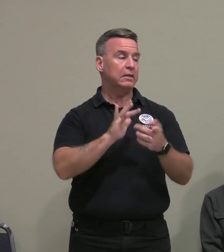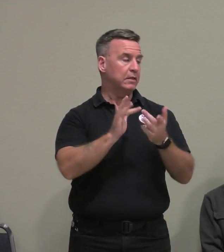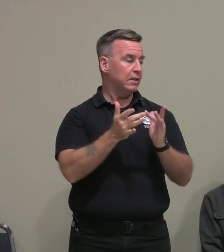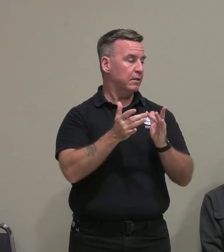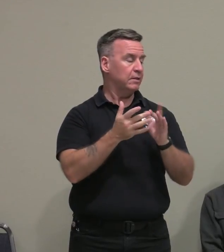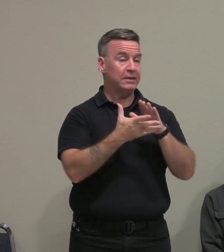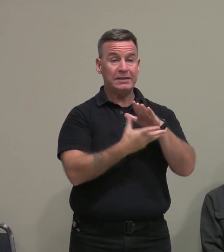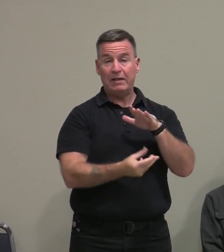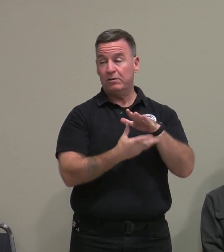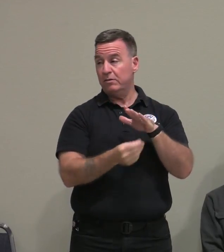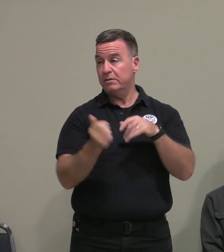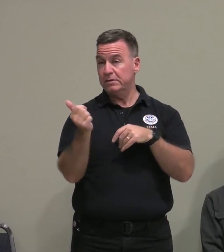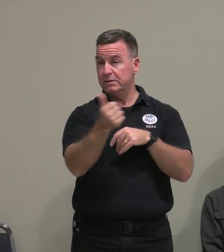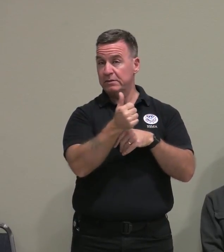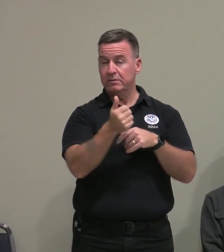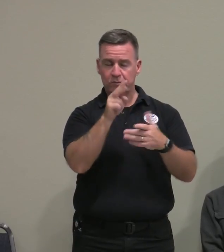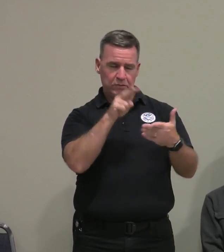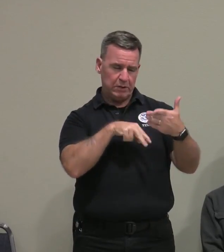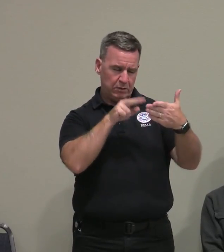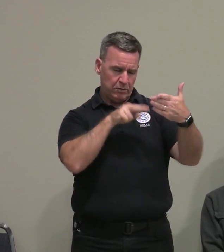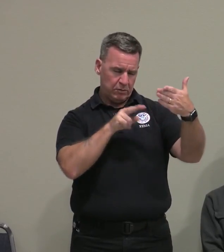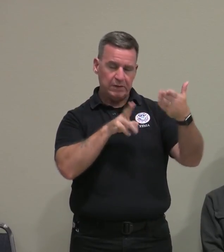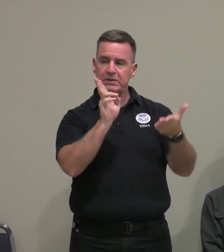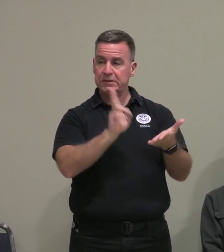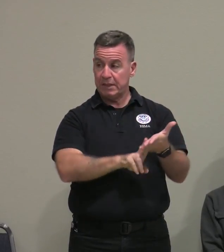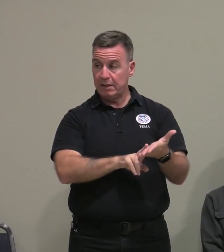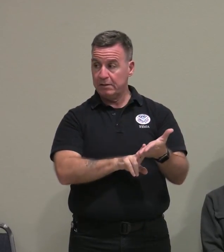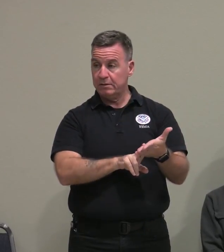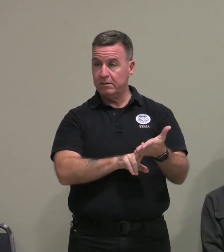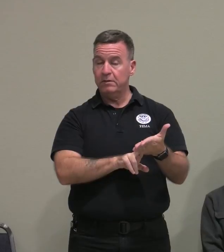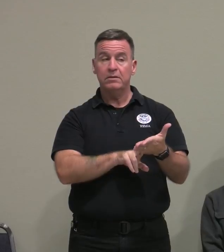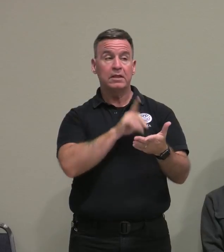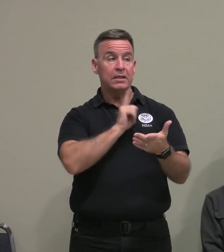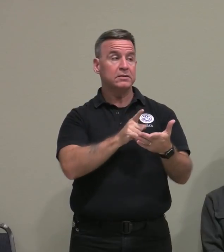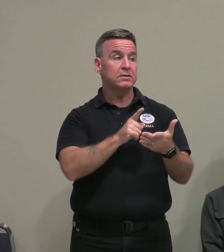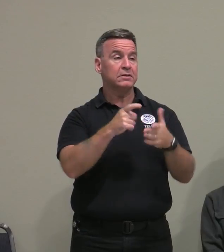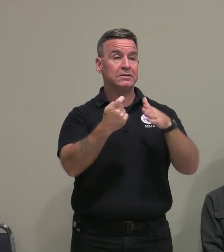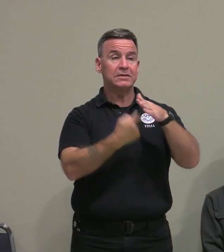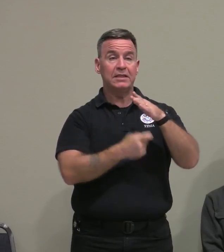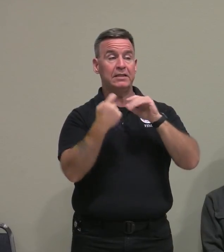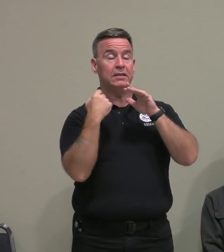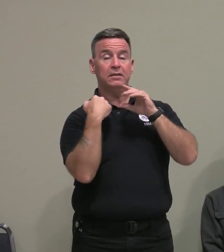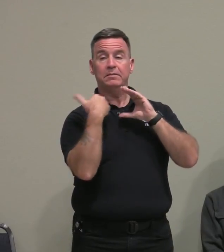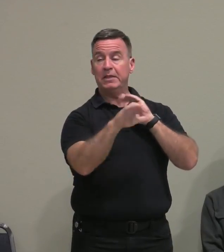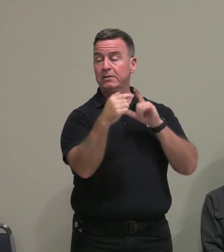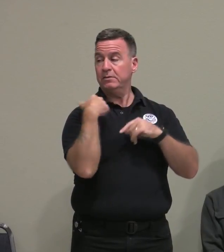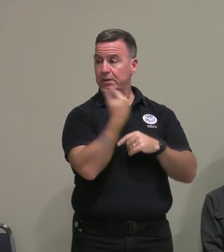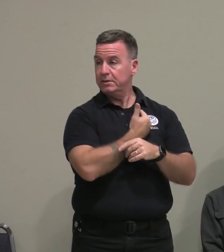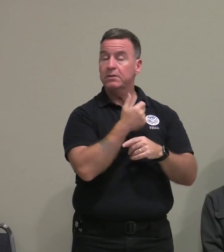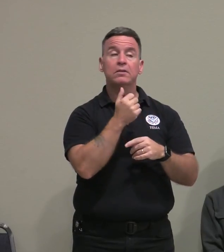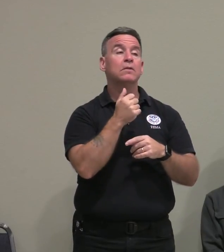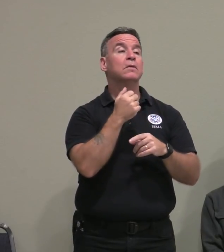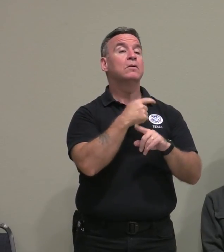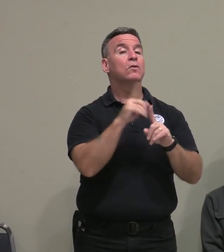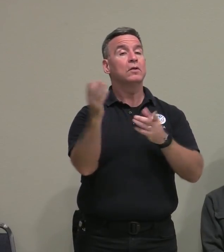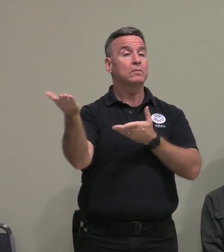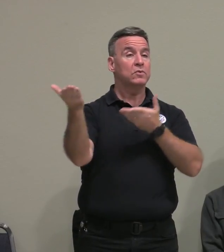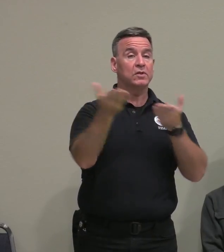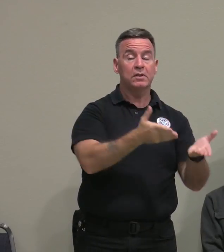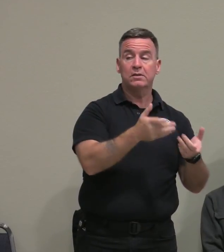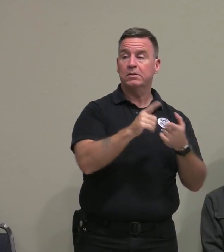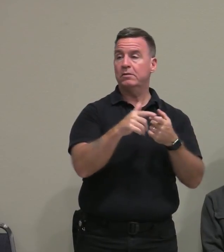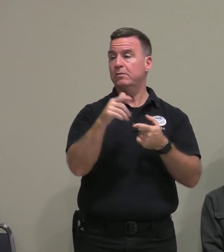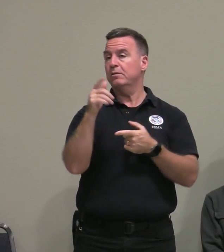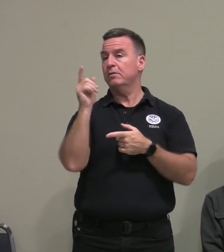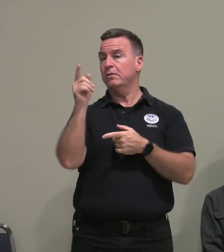and download it and read through it and sign it. You can actually scan it and email it to us. But you can also bring it into